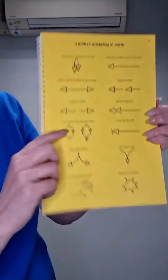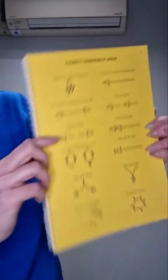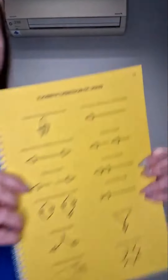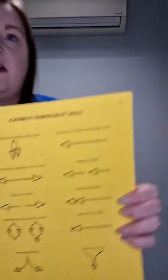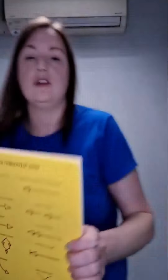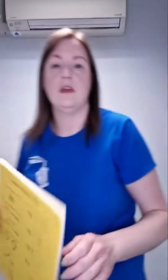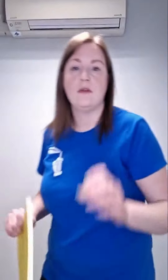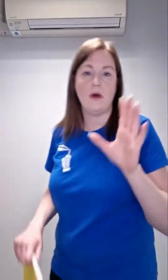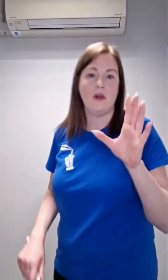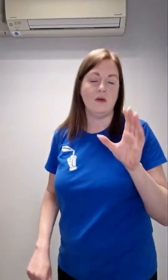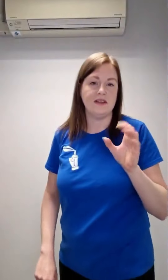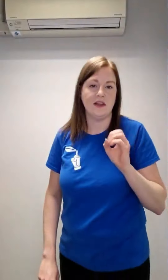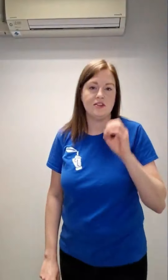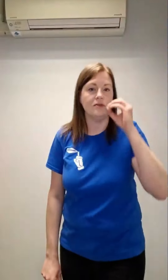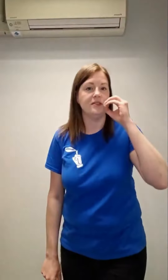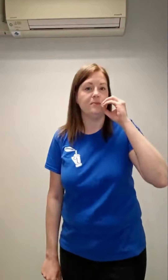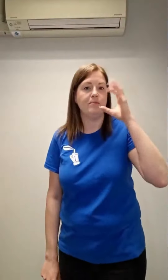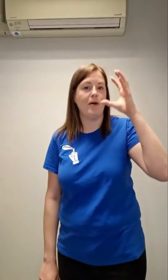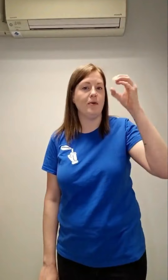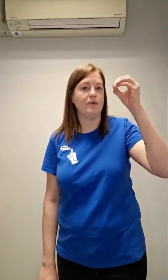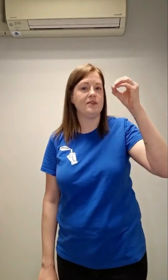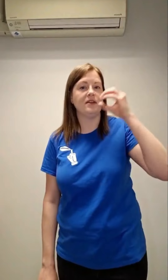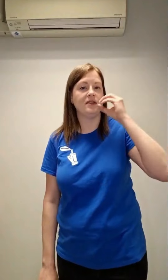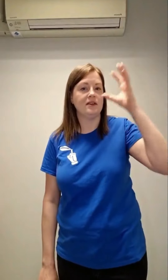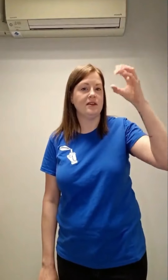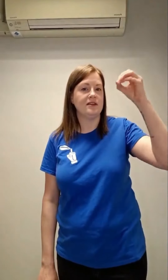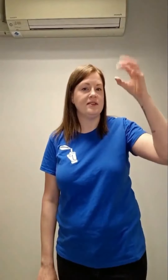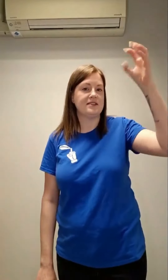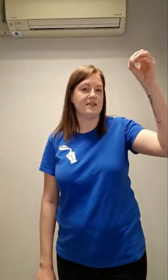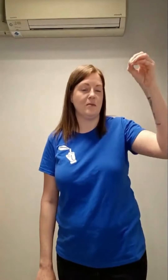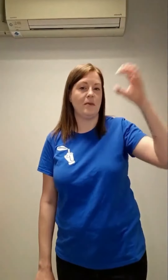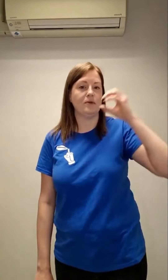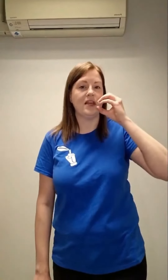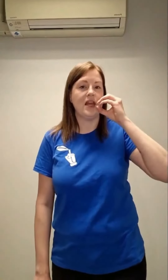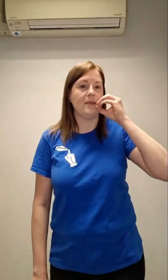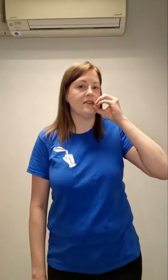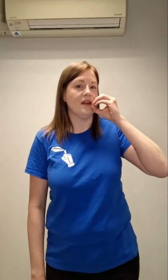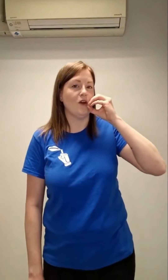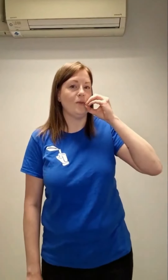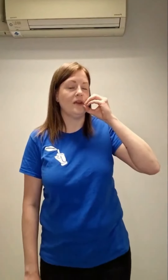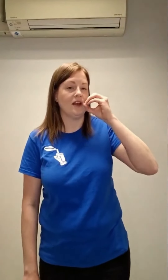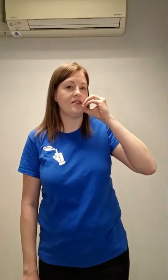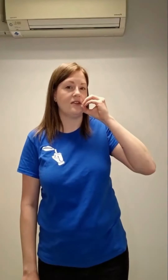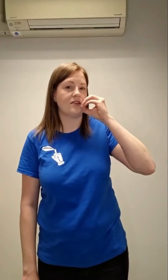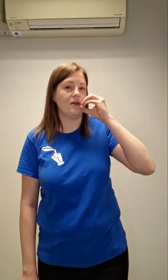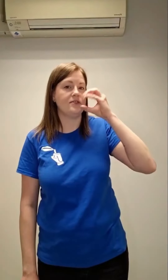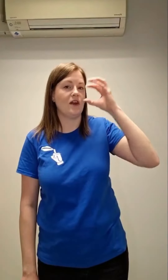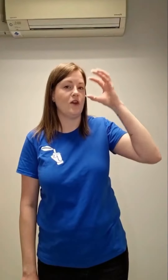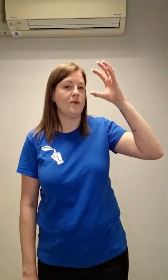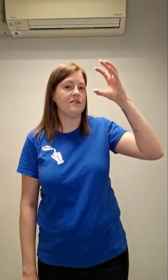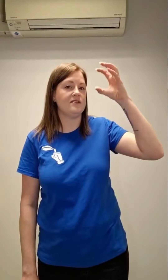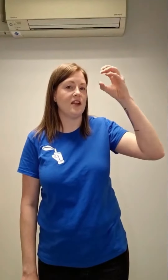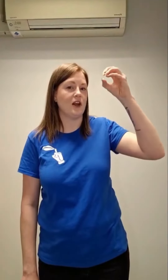if you imagine the one I always like to use is bubbles. So bubbles, because it starts closed, it opens, it